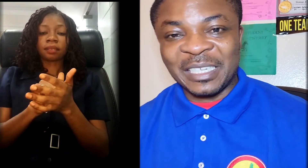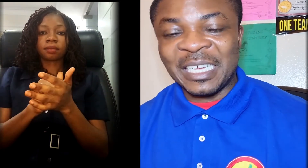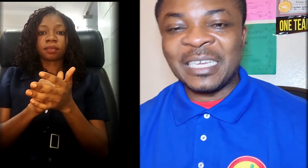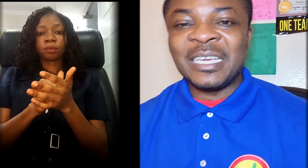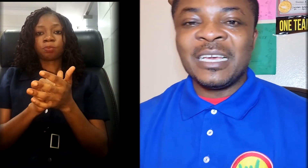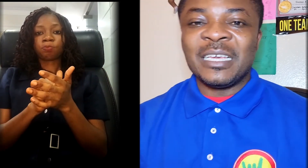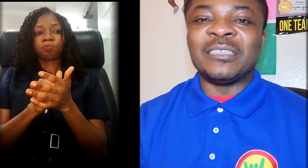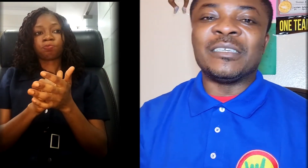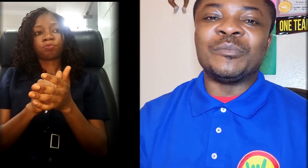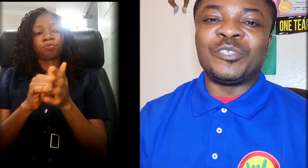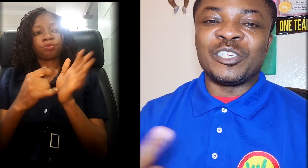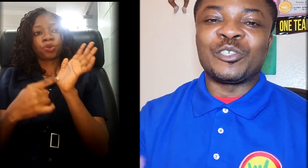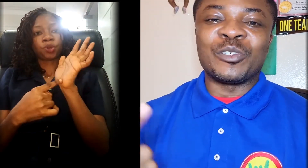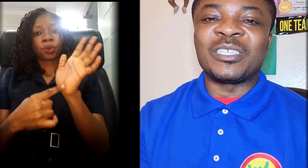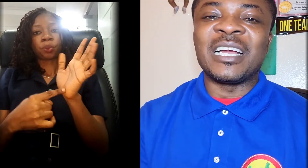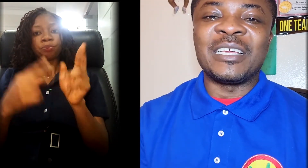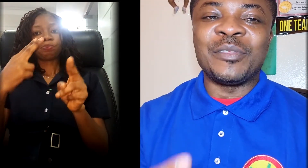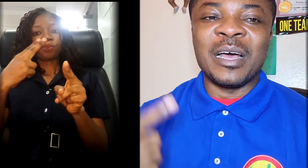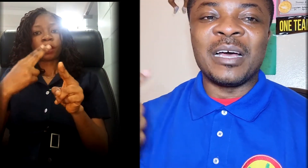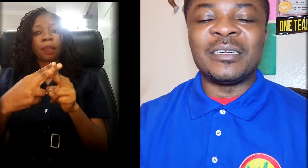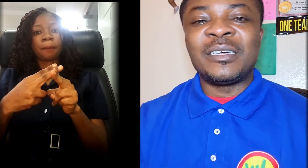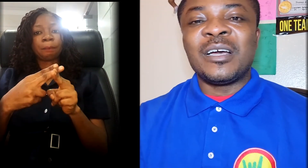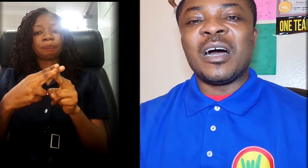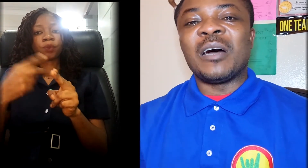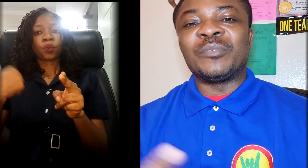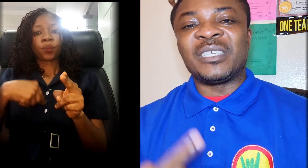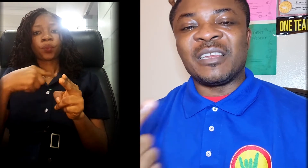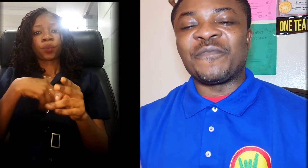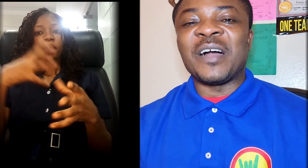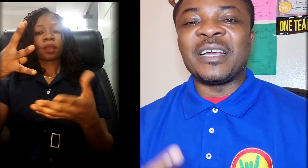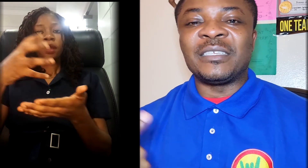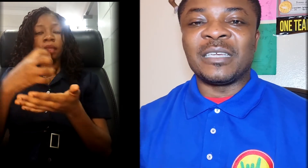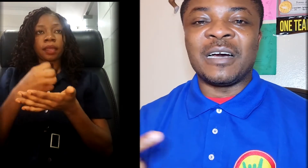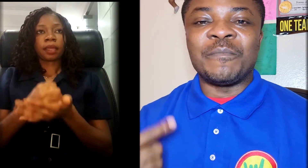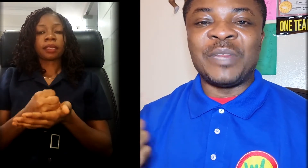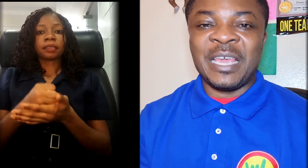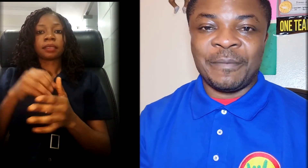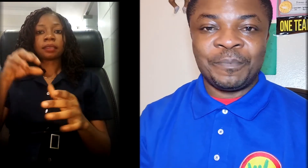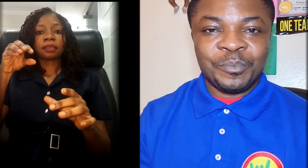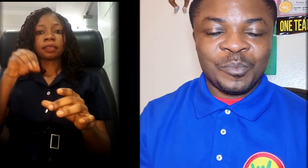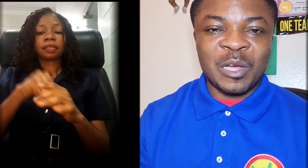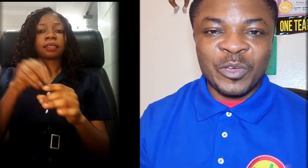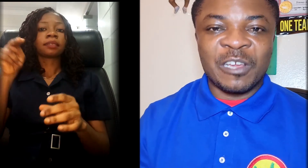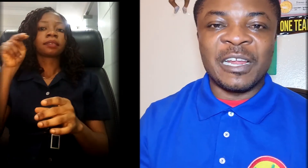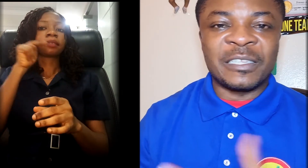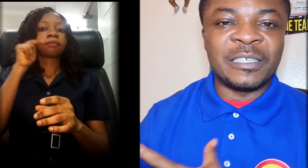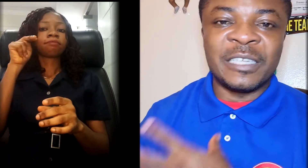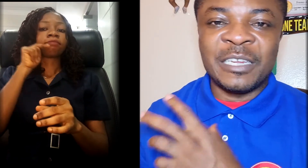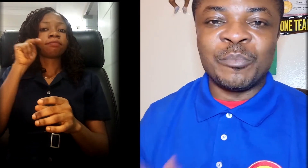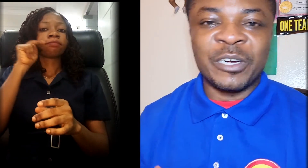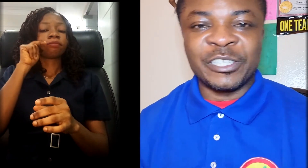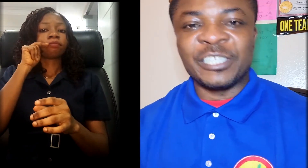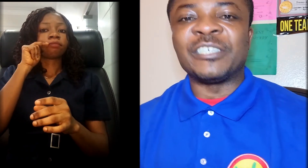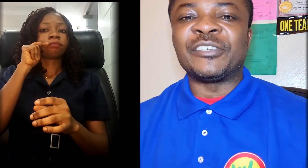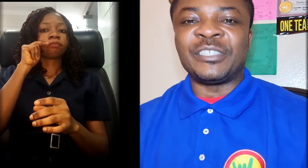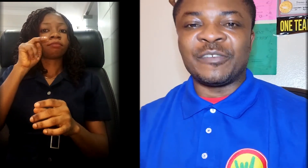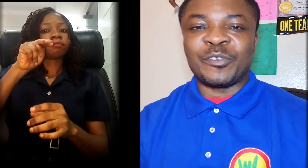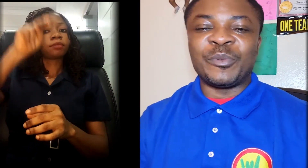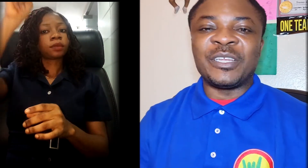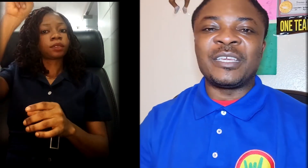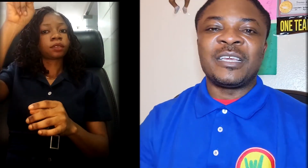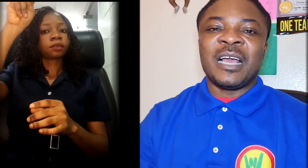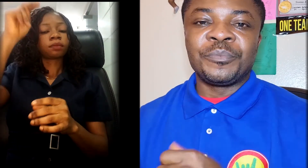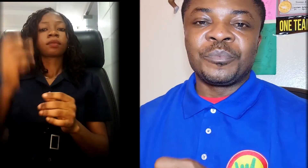example today, is a gestural sign that signifies name that we collected in Mogajingari